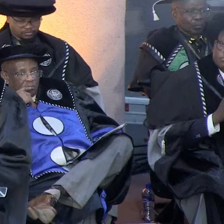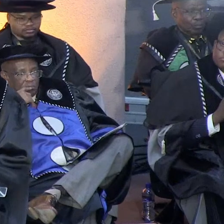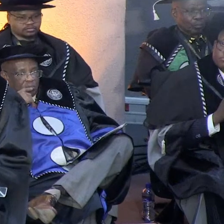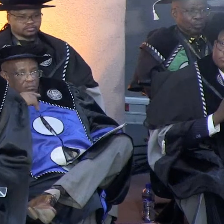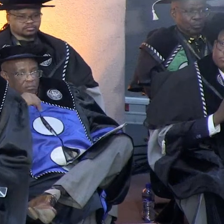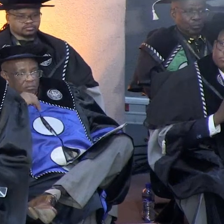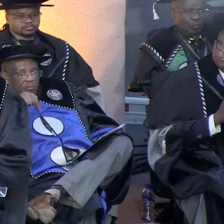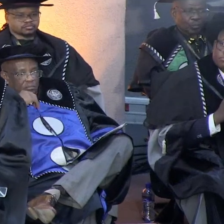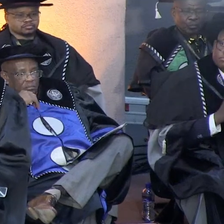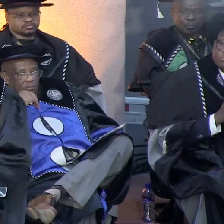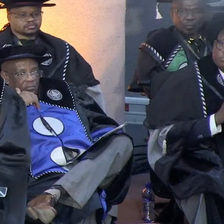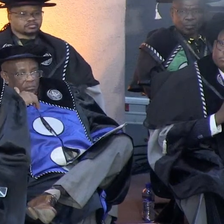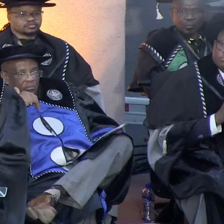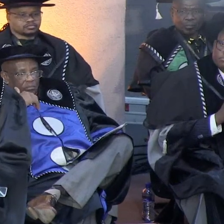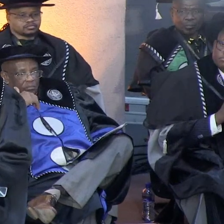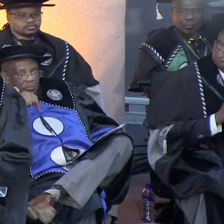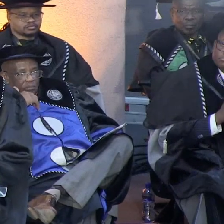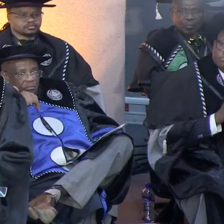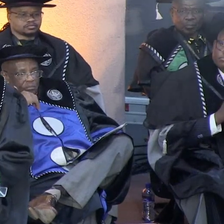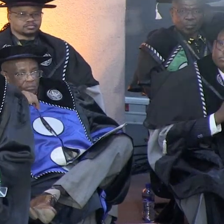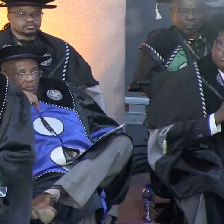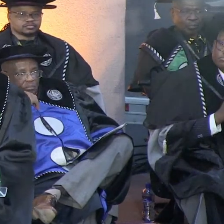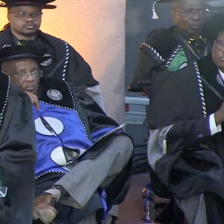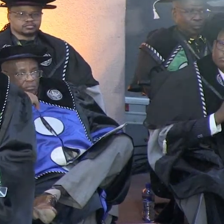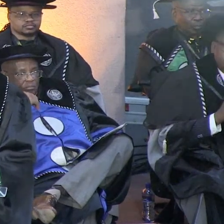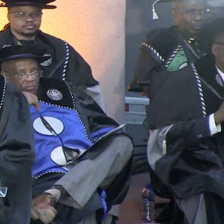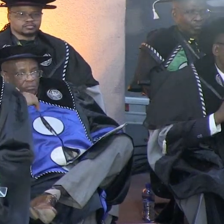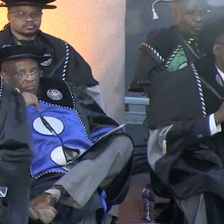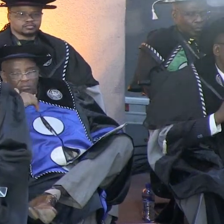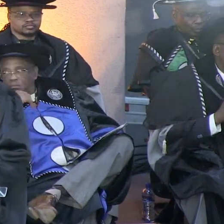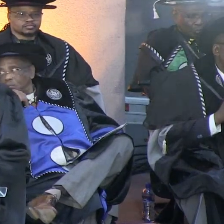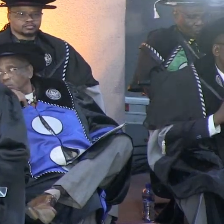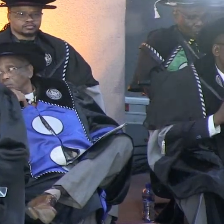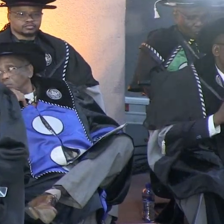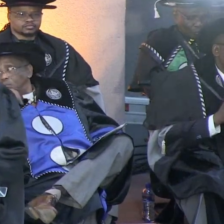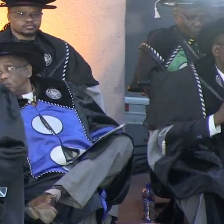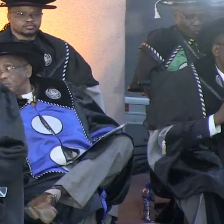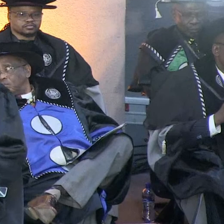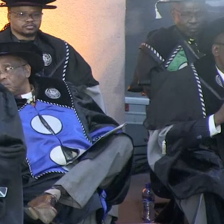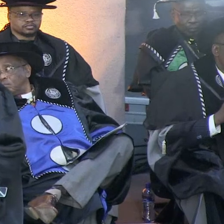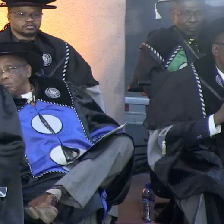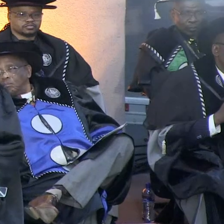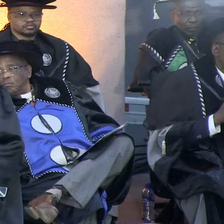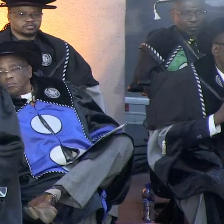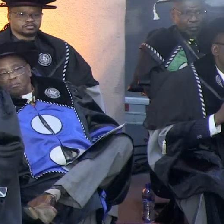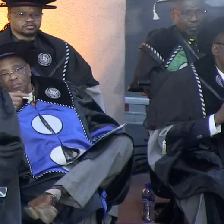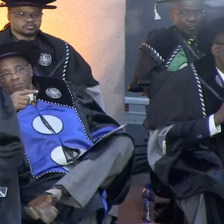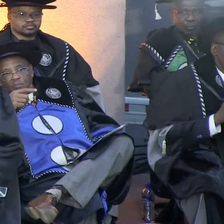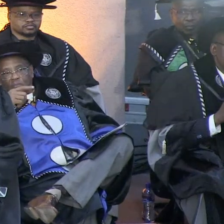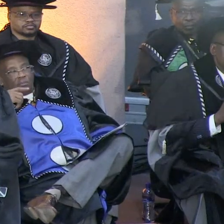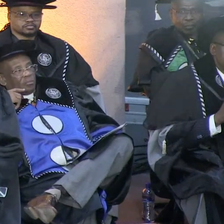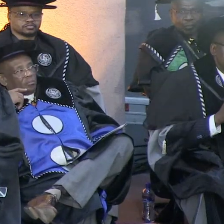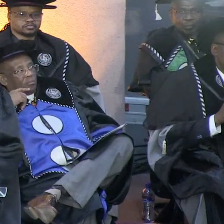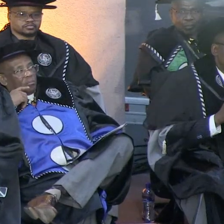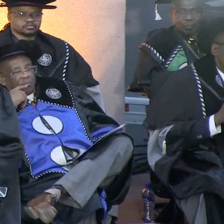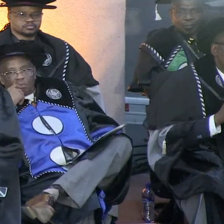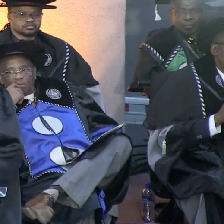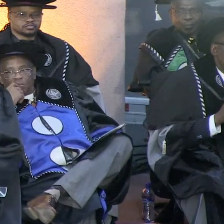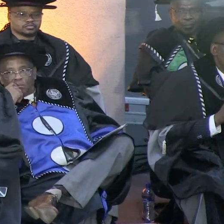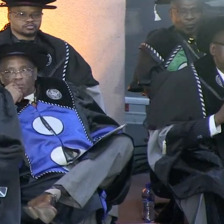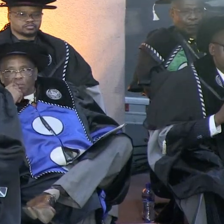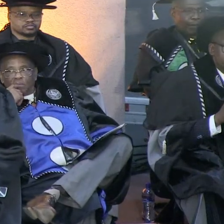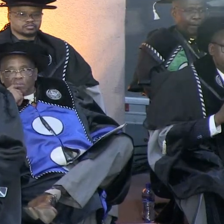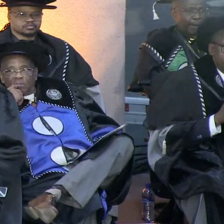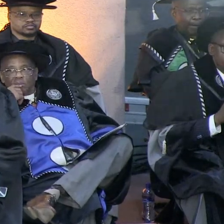and unafraid. The new dawn blooms as we free it, for there is always light.